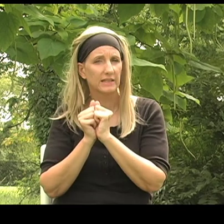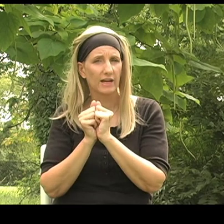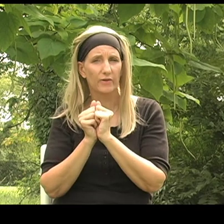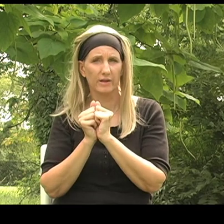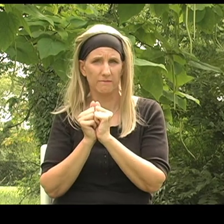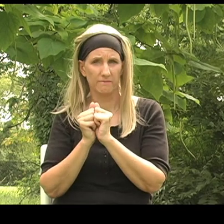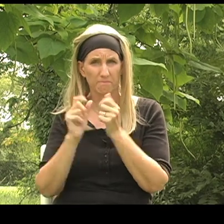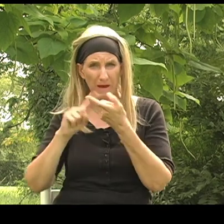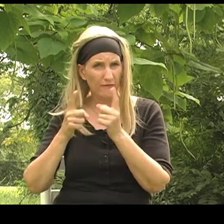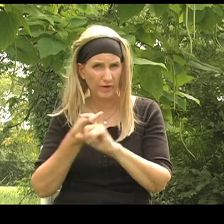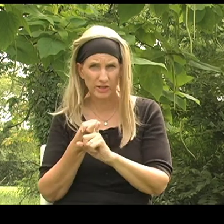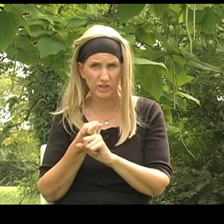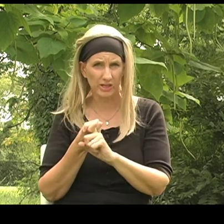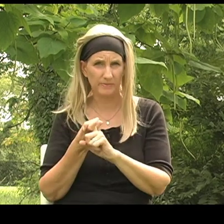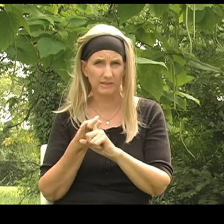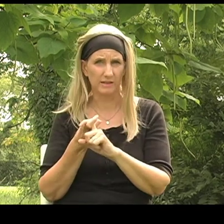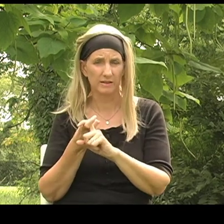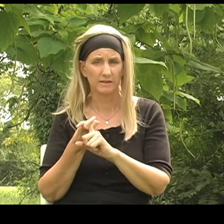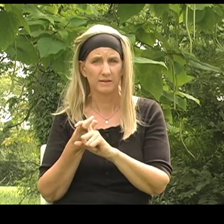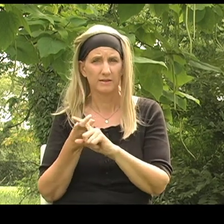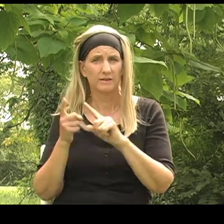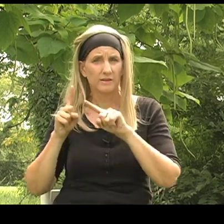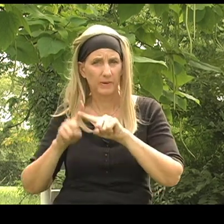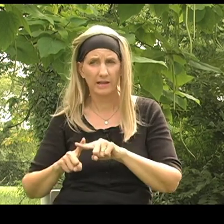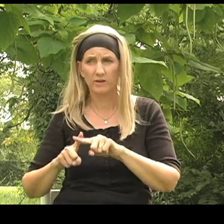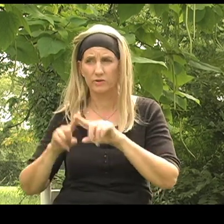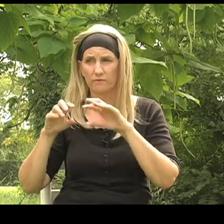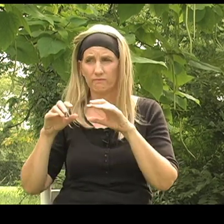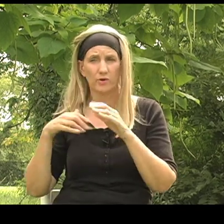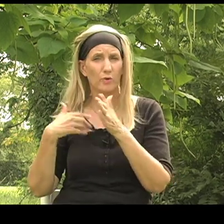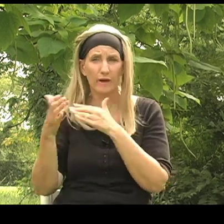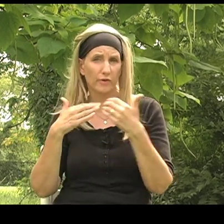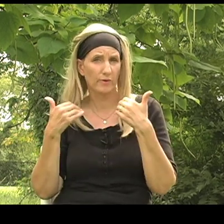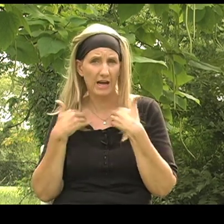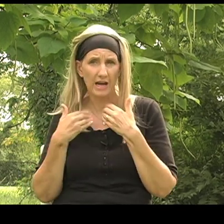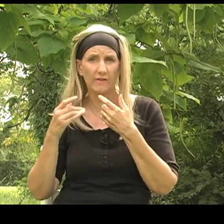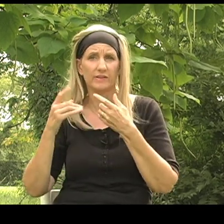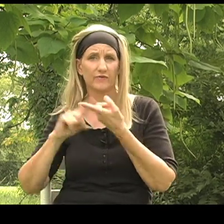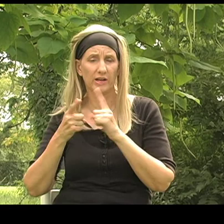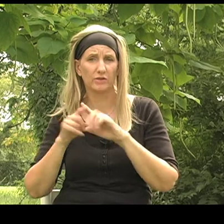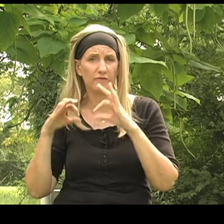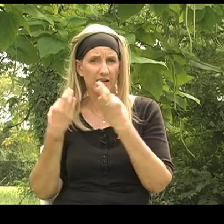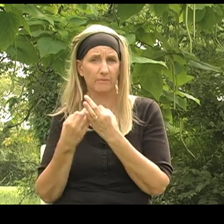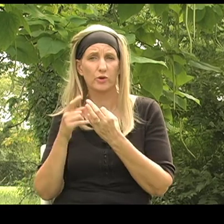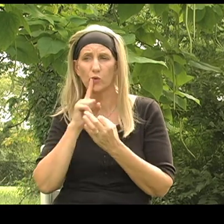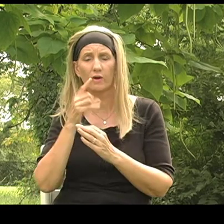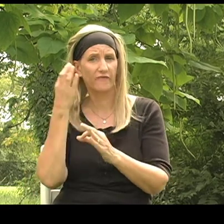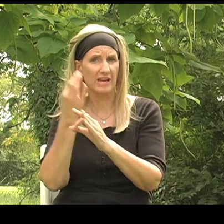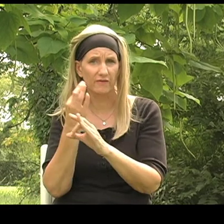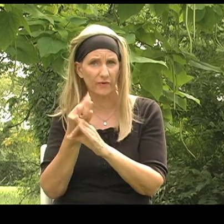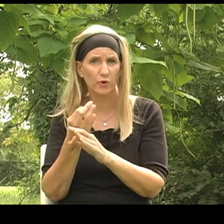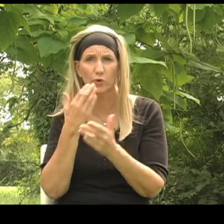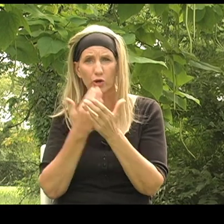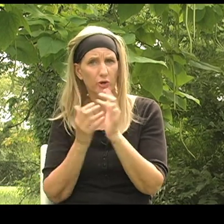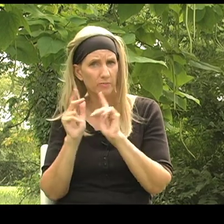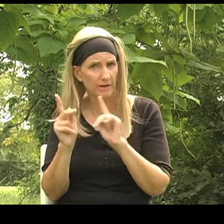together and make friendships and depend on whoever you have as friends or family who are faithful, who are good